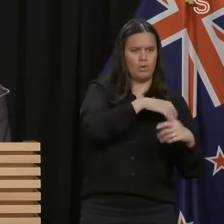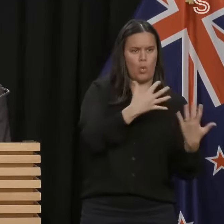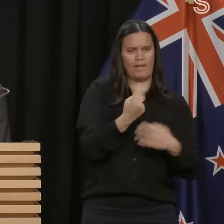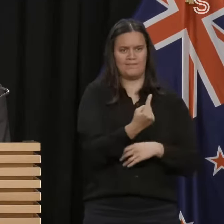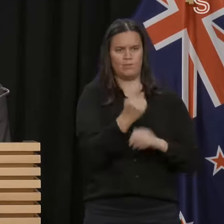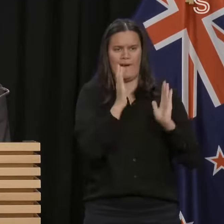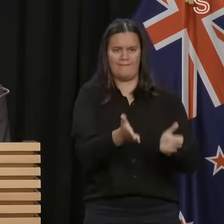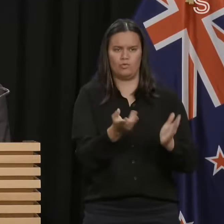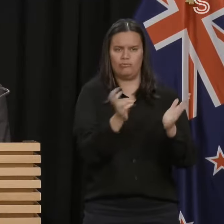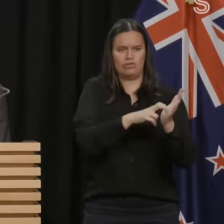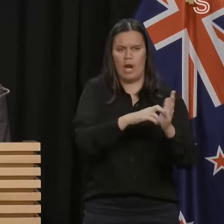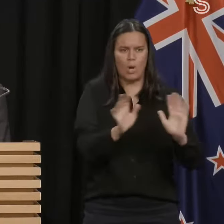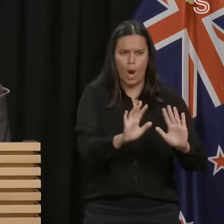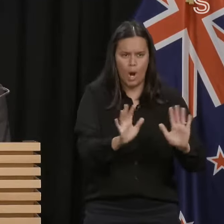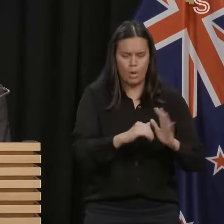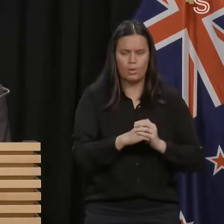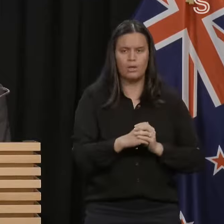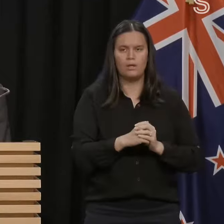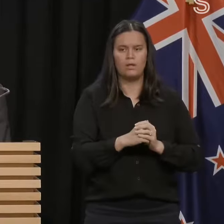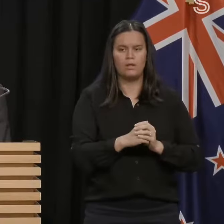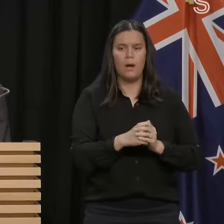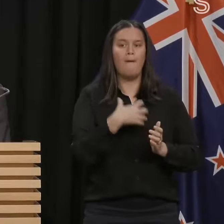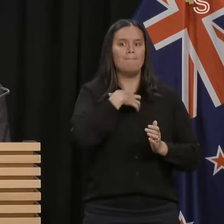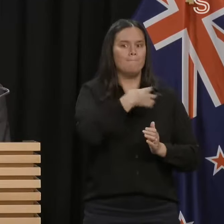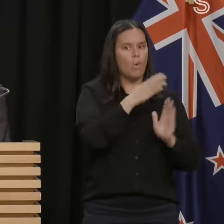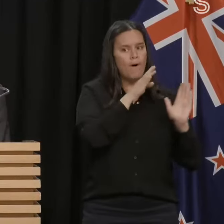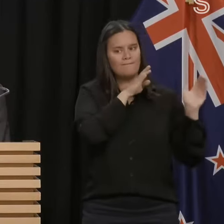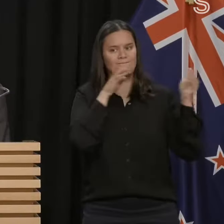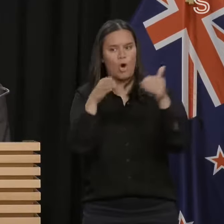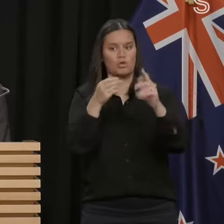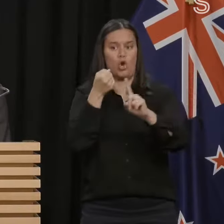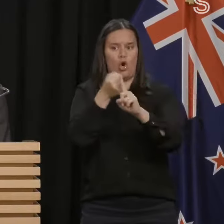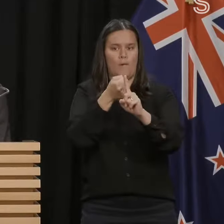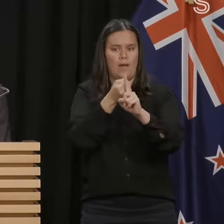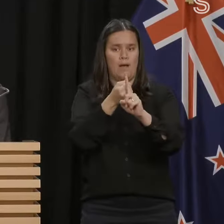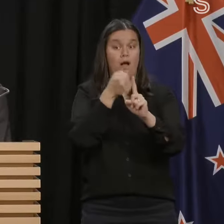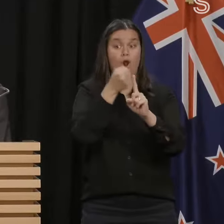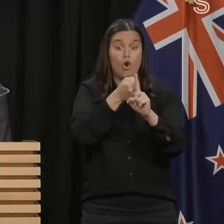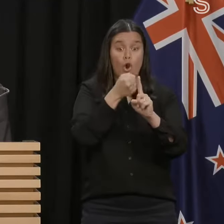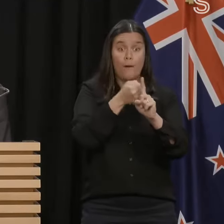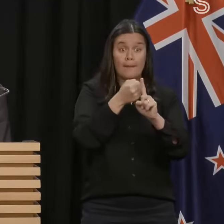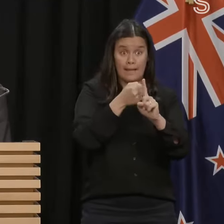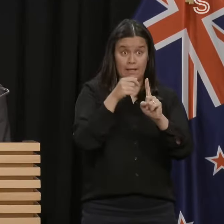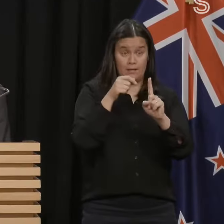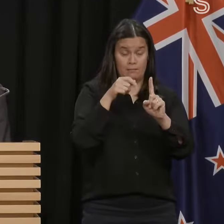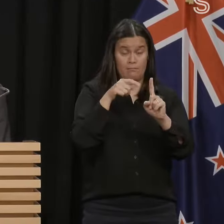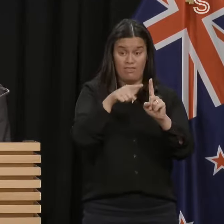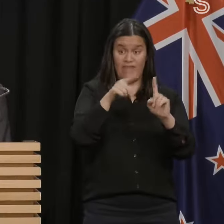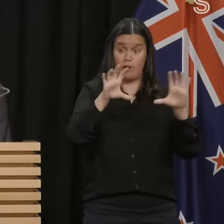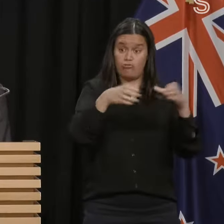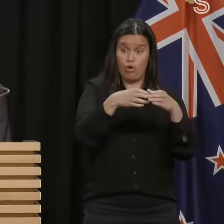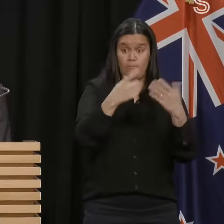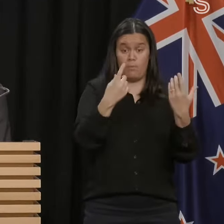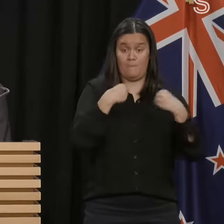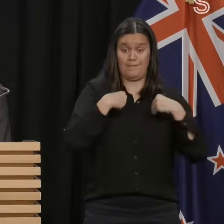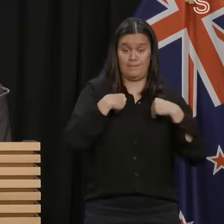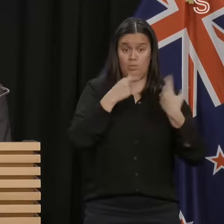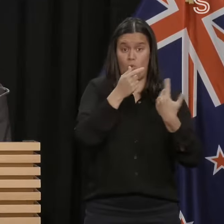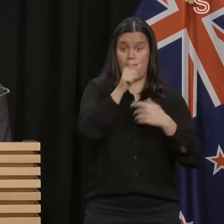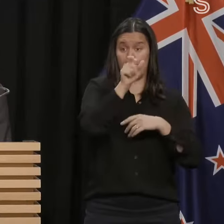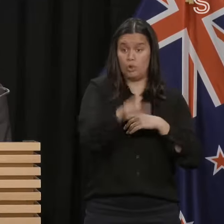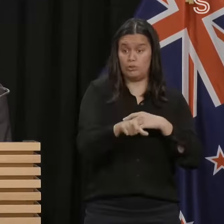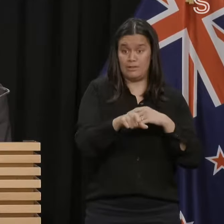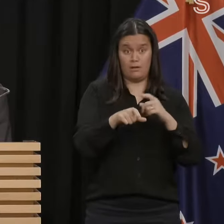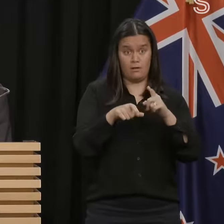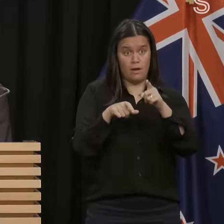where there are real questions at the moment is where the lobbying is taking place for a fee, and where there's a perception that some people who can afford to